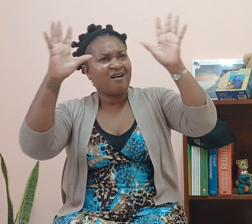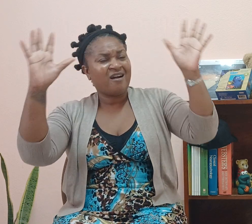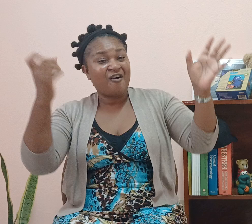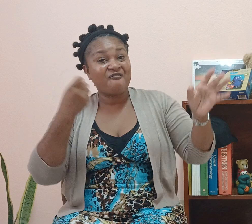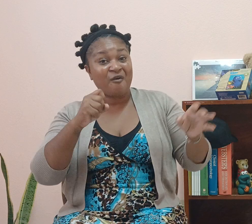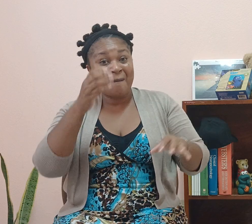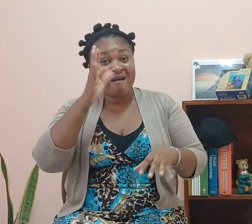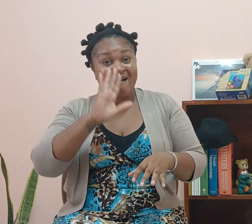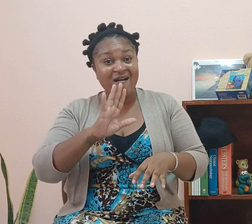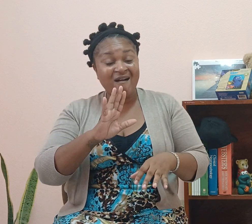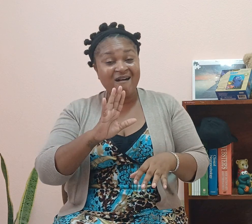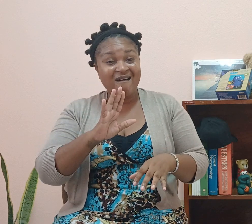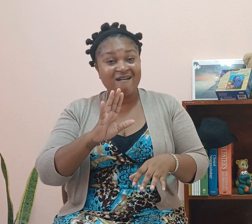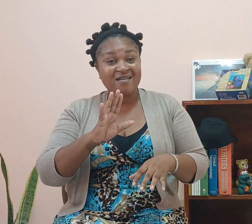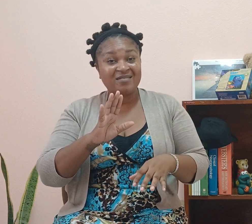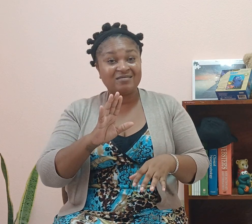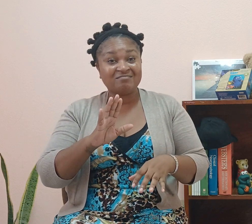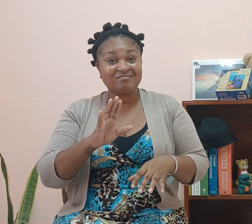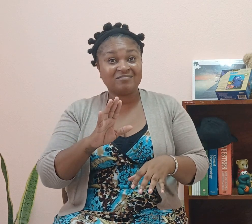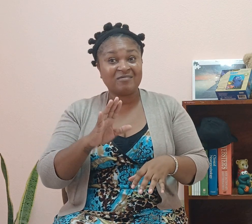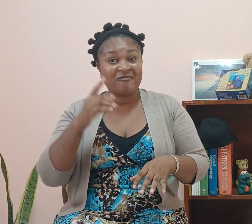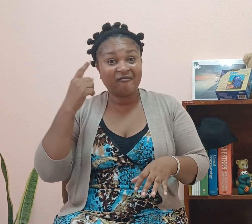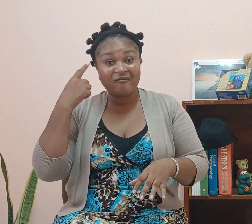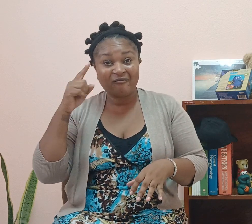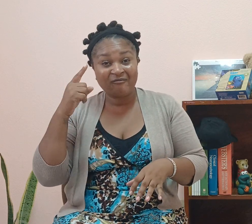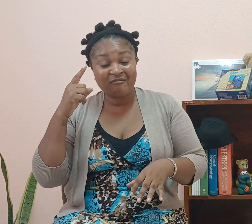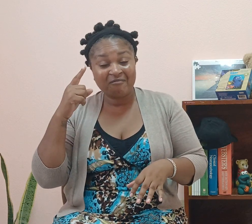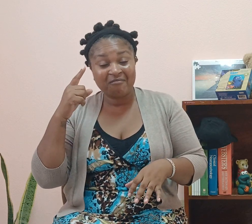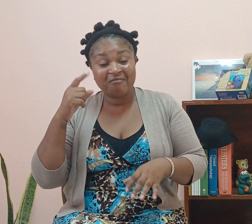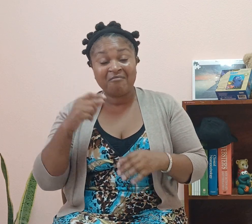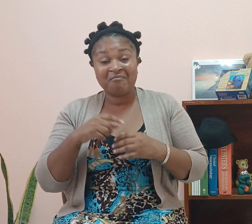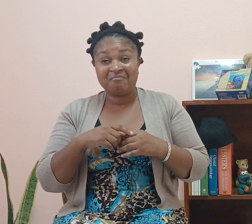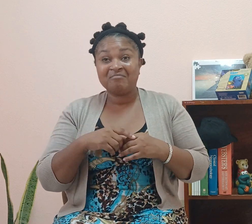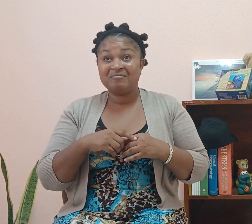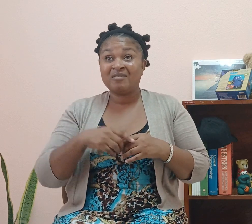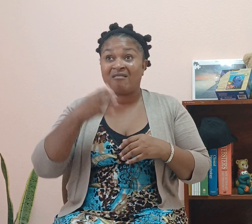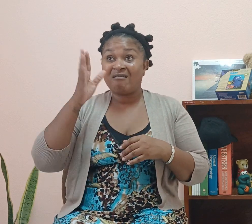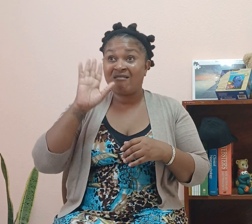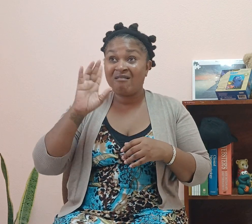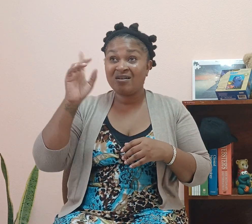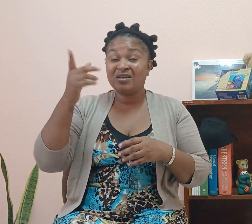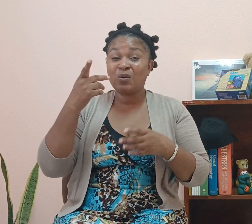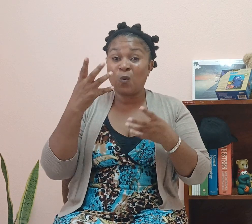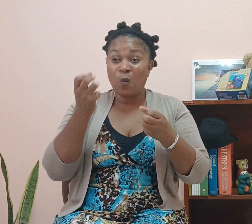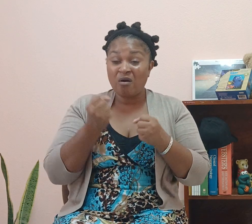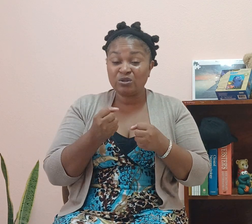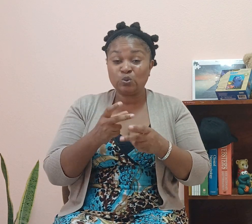so to keep me from becoming proud, I was given a thorn in my flesh,